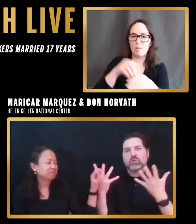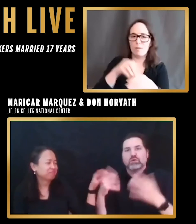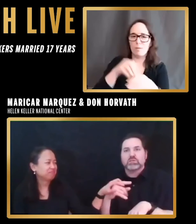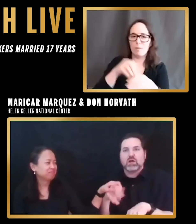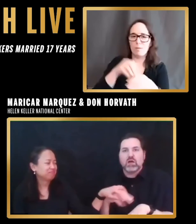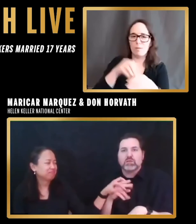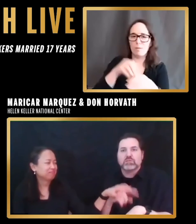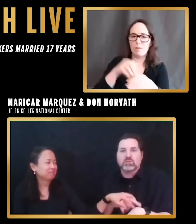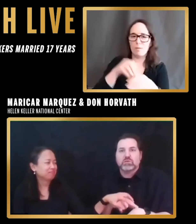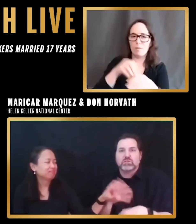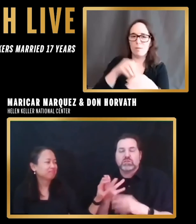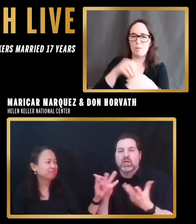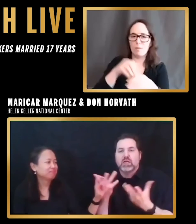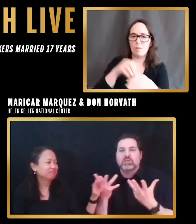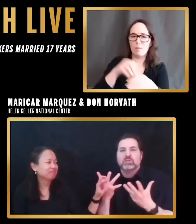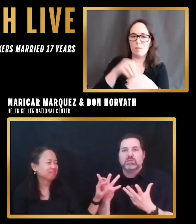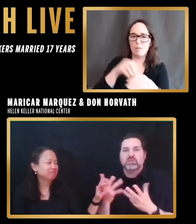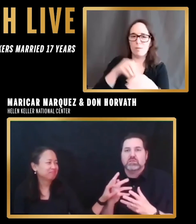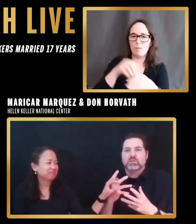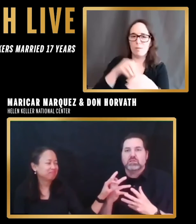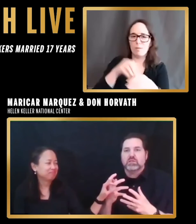do this all the time, so it's not,